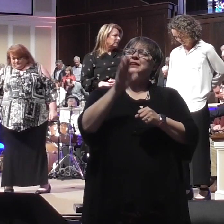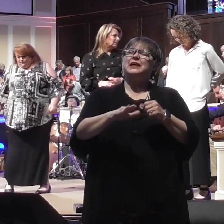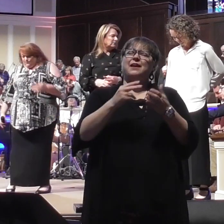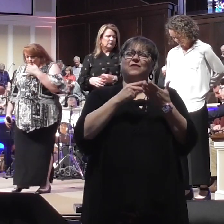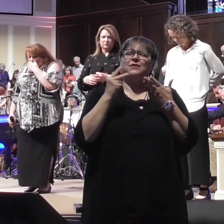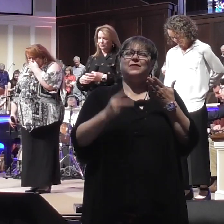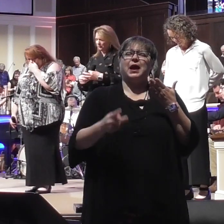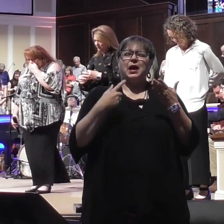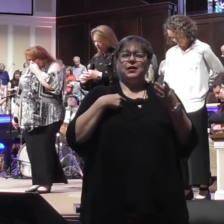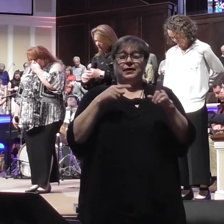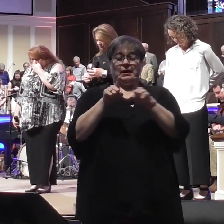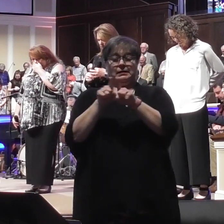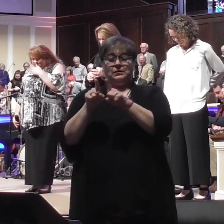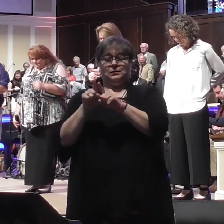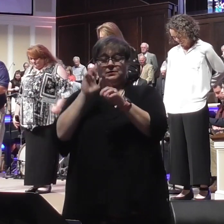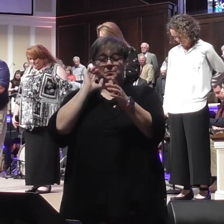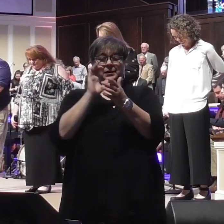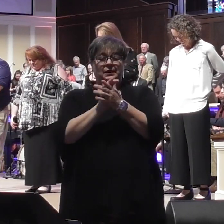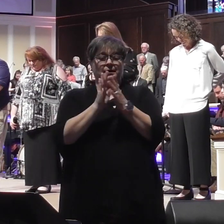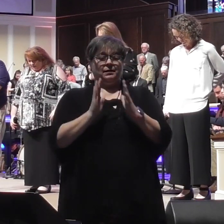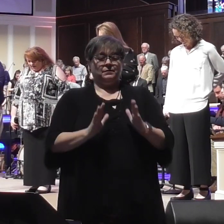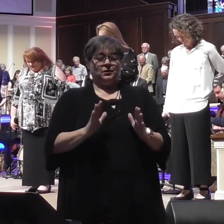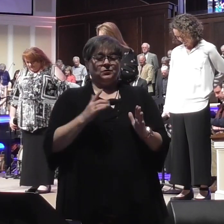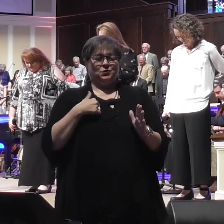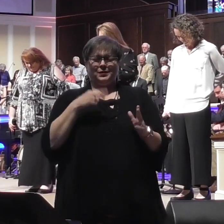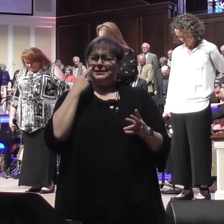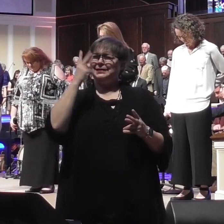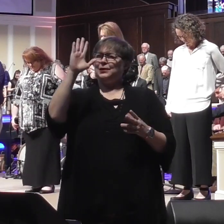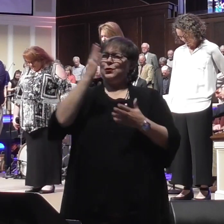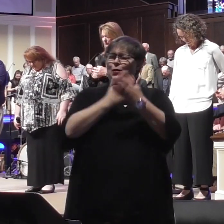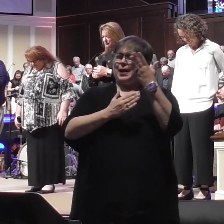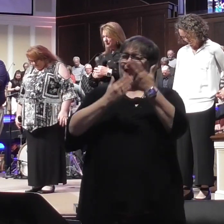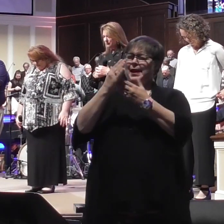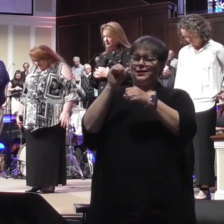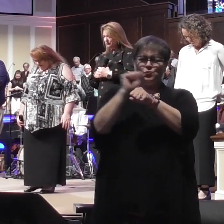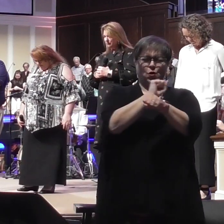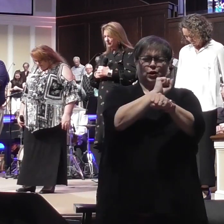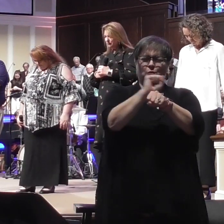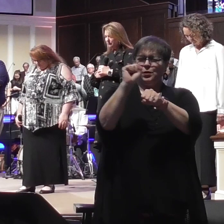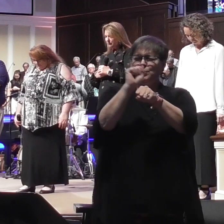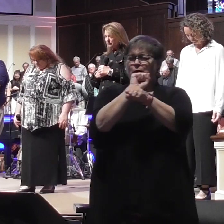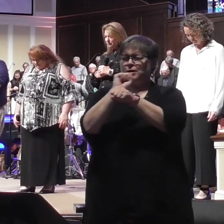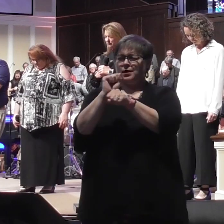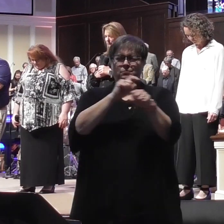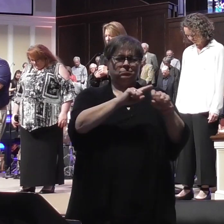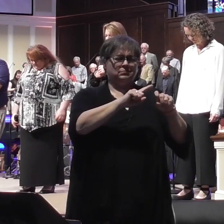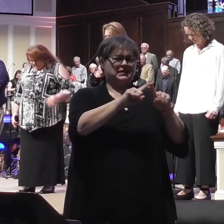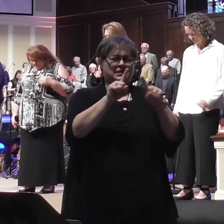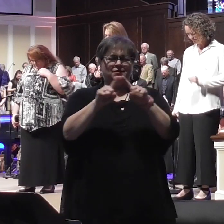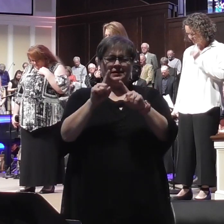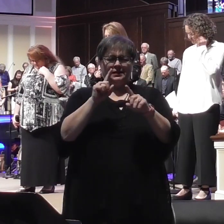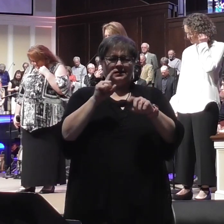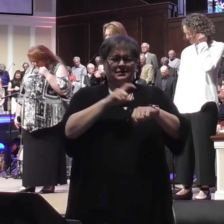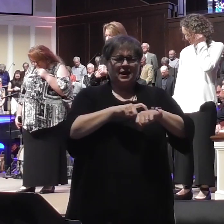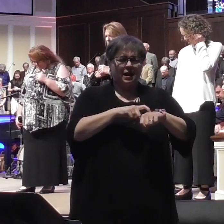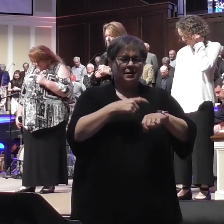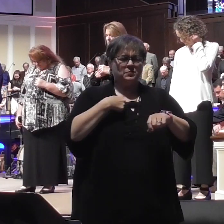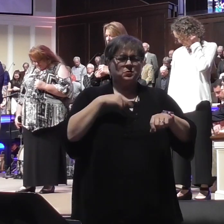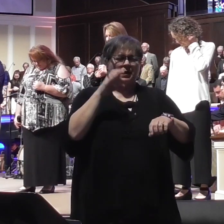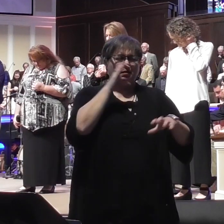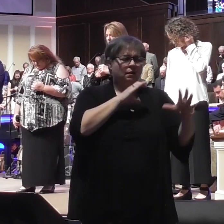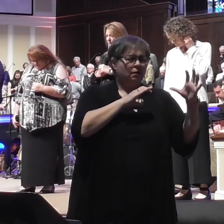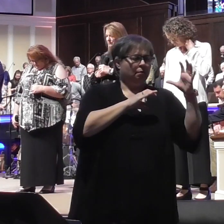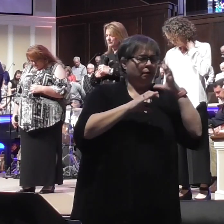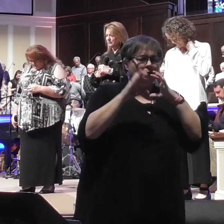as believers, when we come through and we see your hand at work, we're so grateful. And, Father, when there's times where we look for you and we have to look for